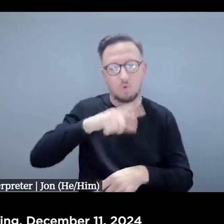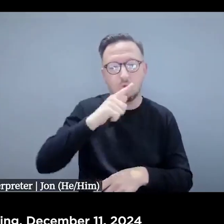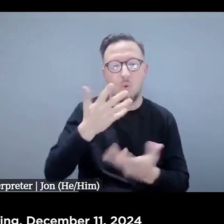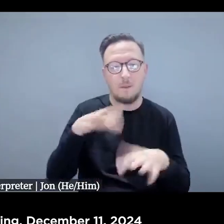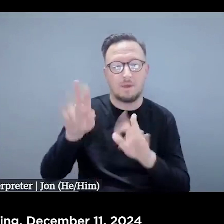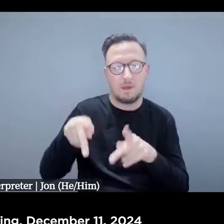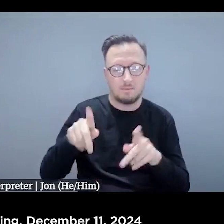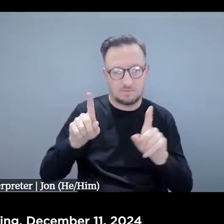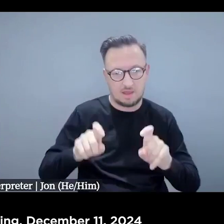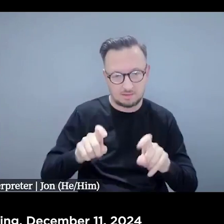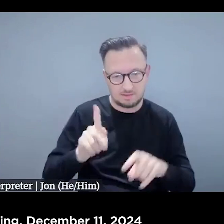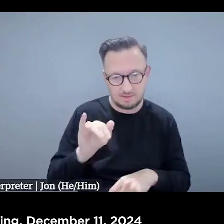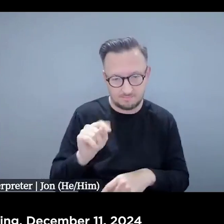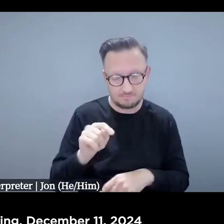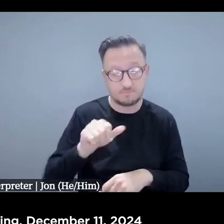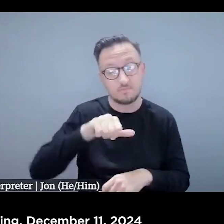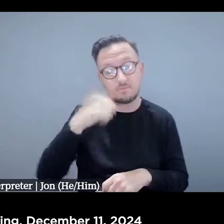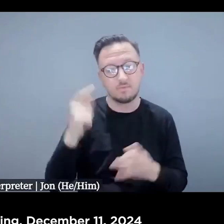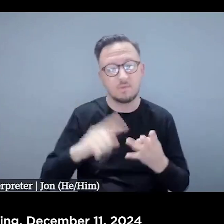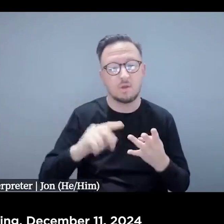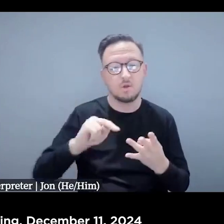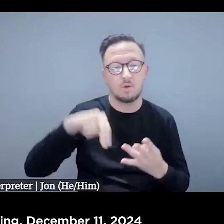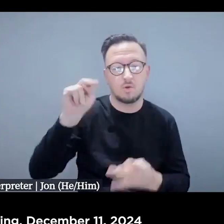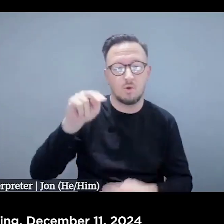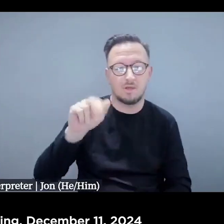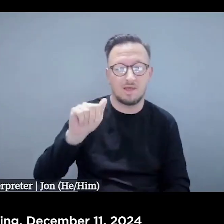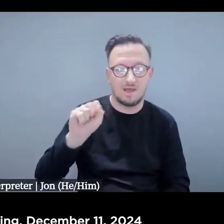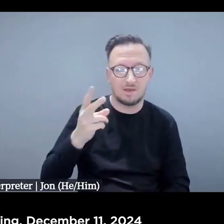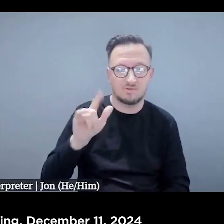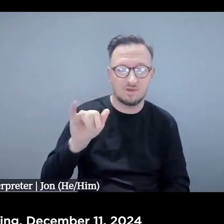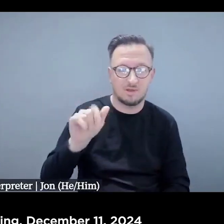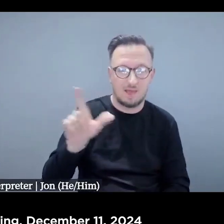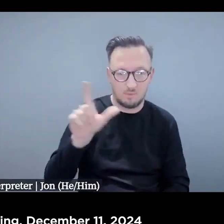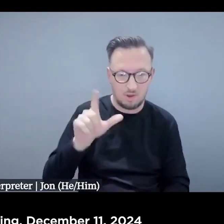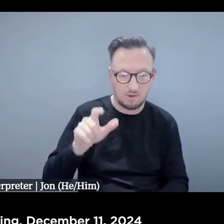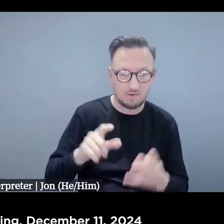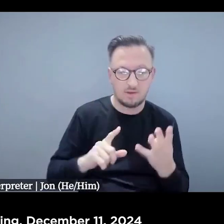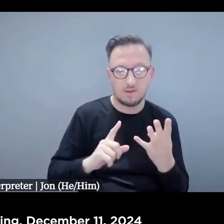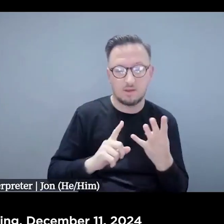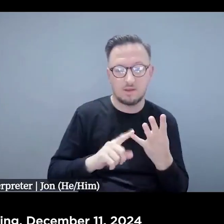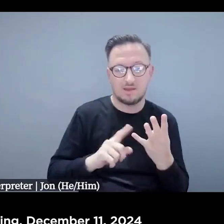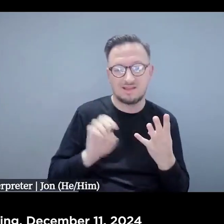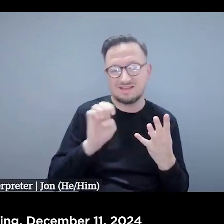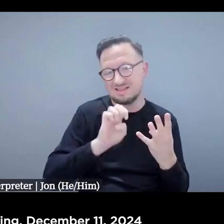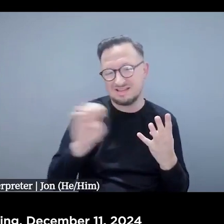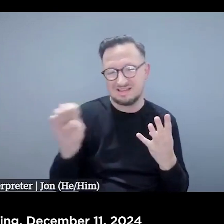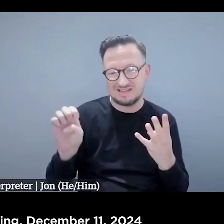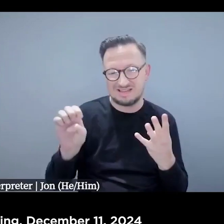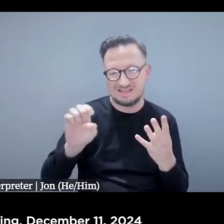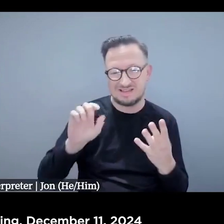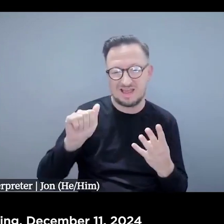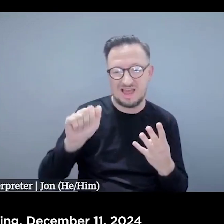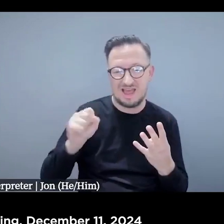Other locations are North Asheville Library, 1030 Merriman Avenue, East Asheville